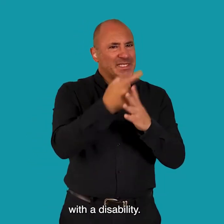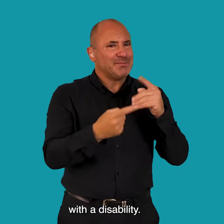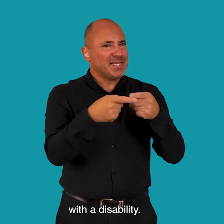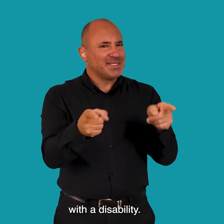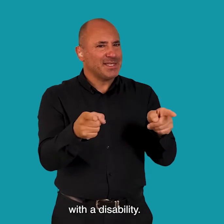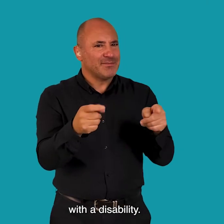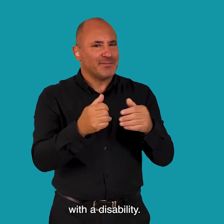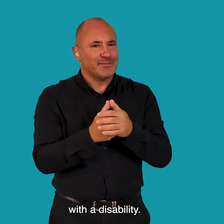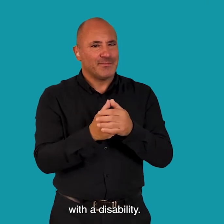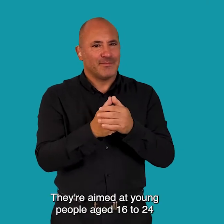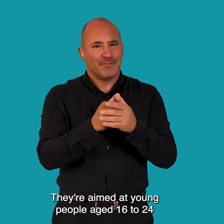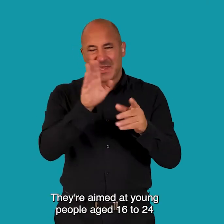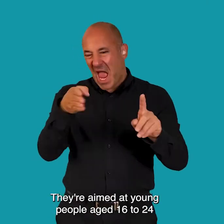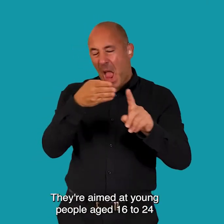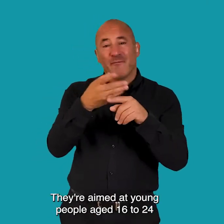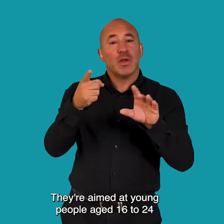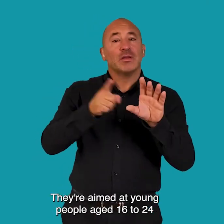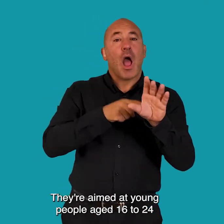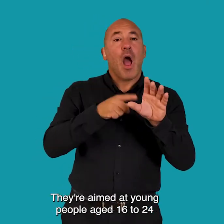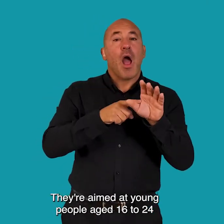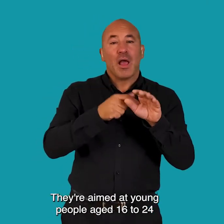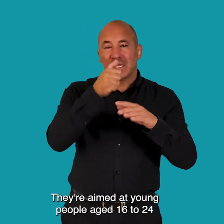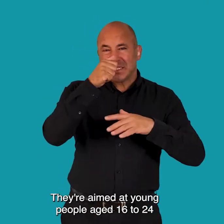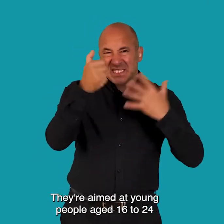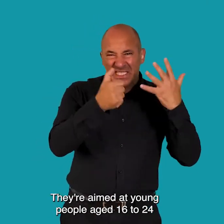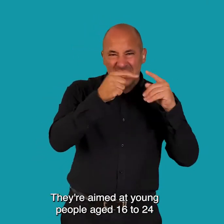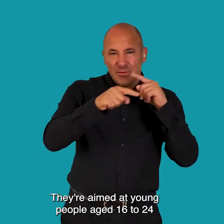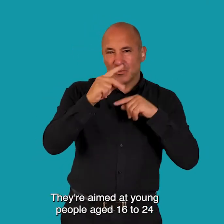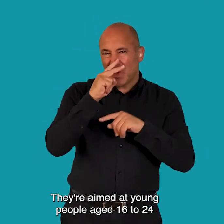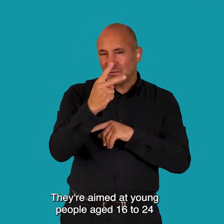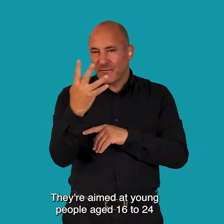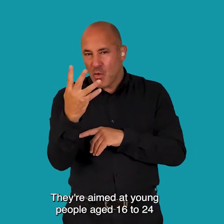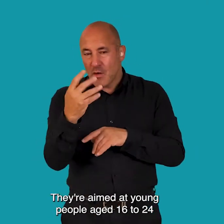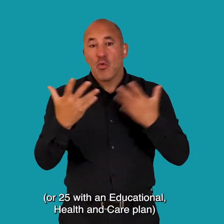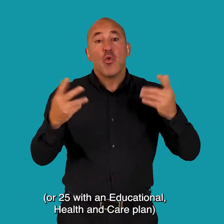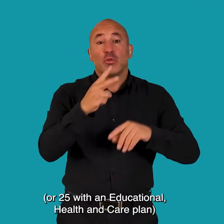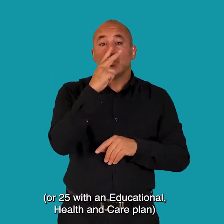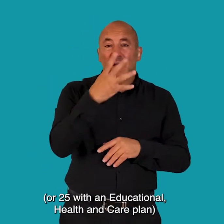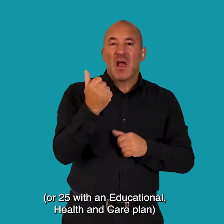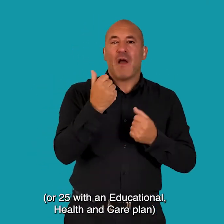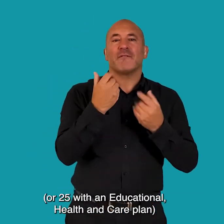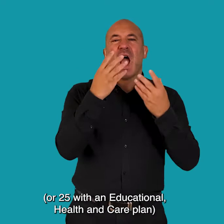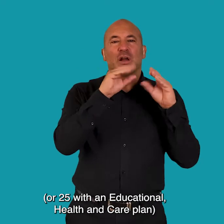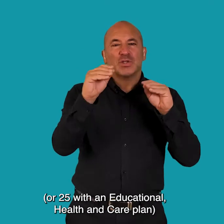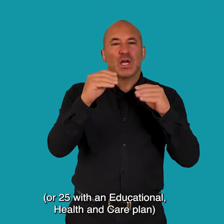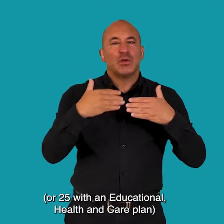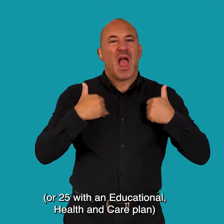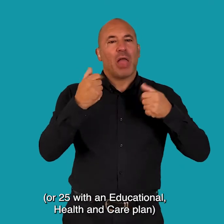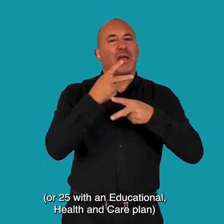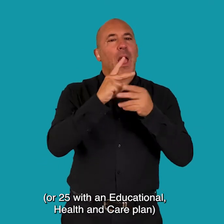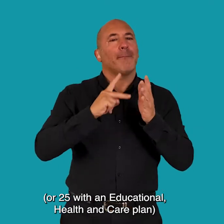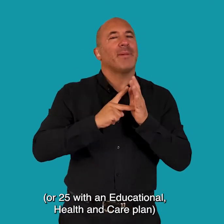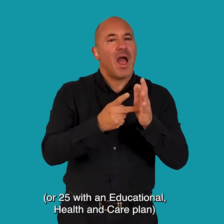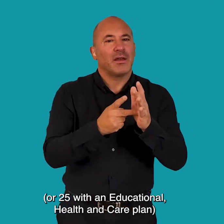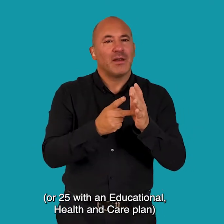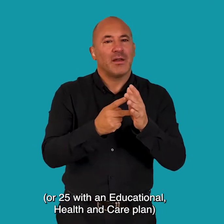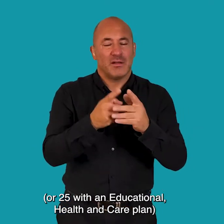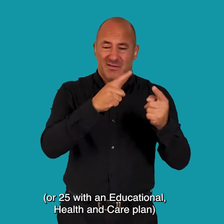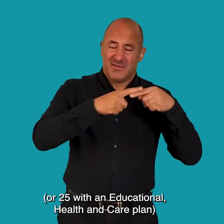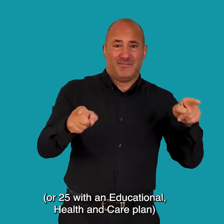disability. They're aimed at young people aged 16 to 24, or 25 with an educational, health and care plan, who